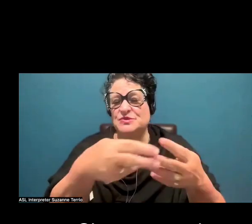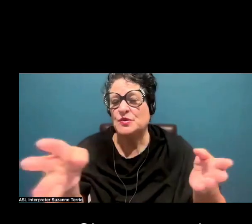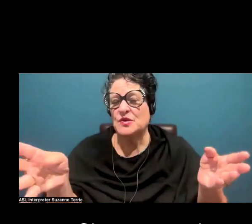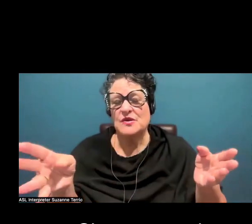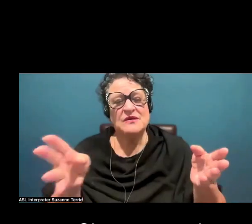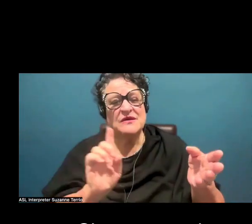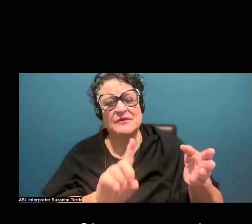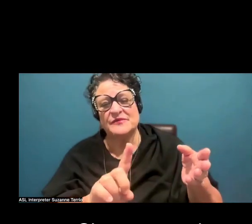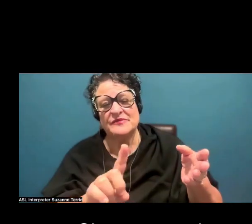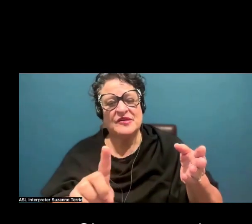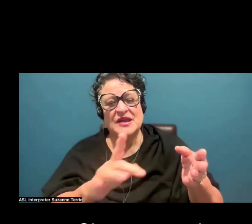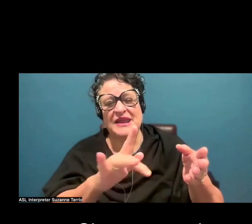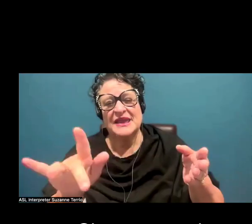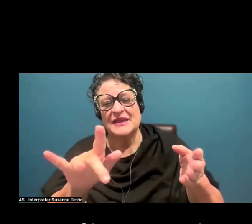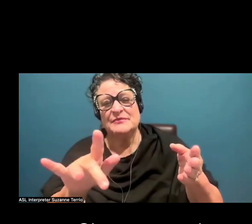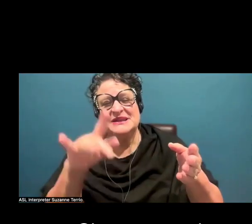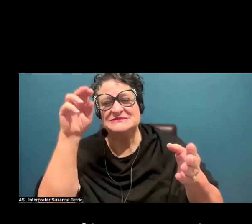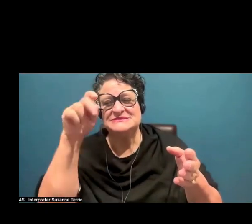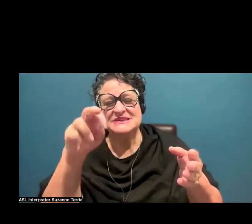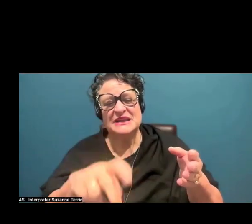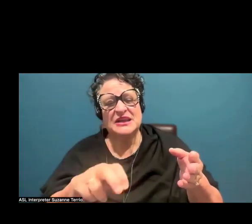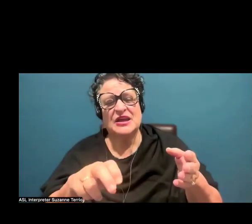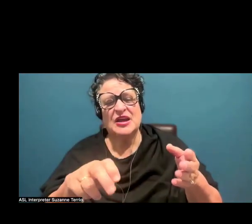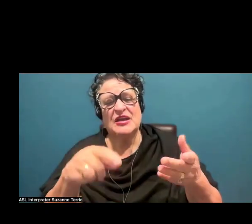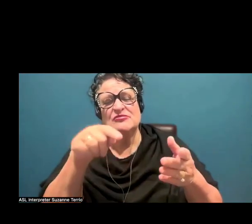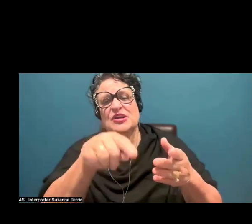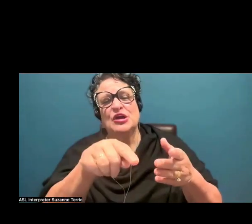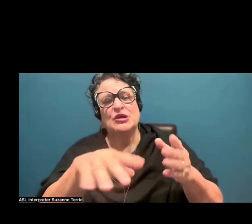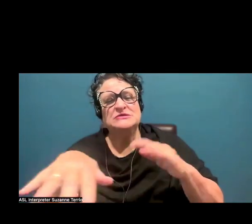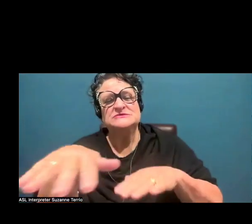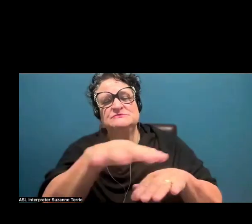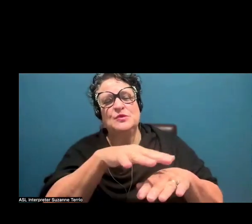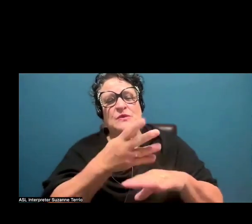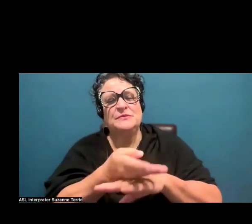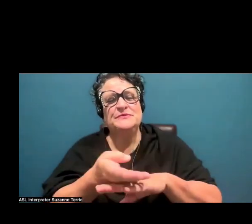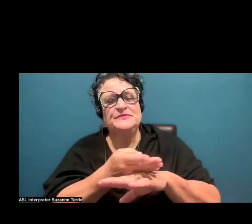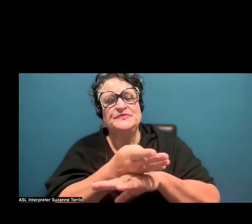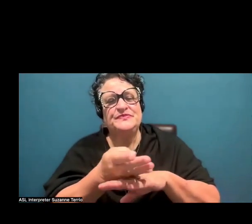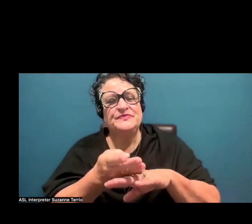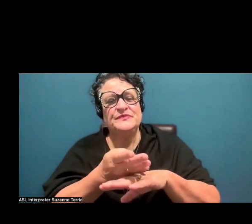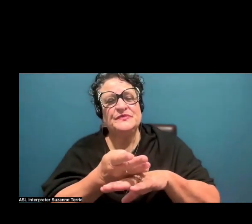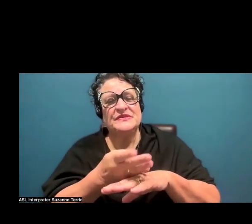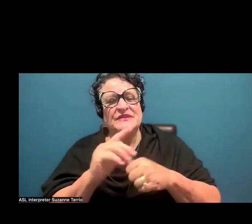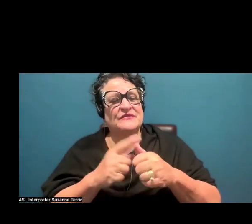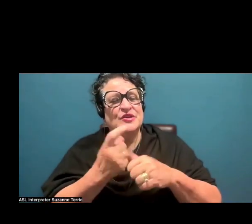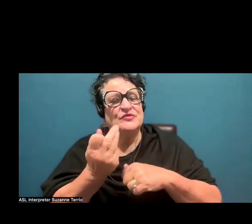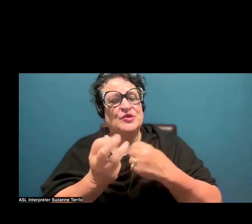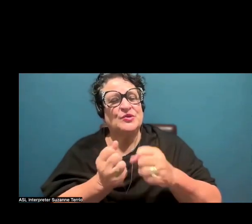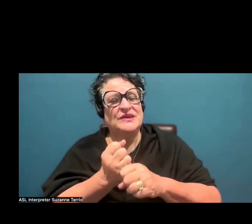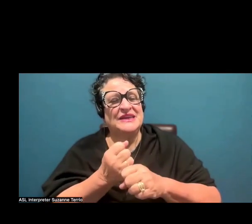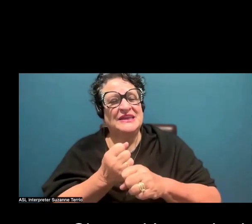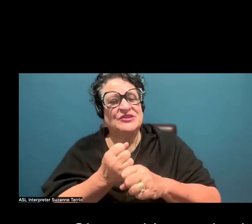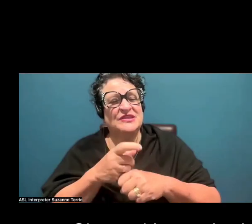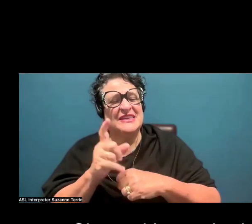on a small gap that led to a staircase, which carved down the cliff face to a small beach below. In their first few years at